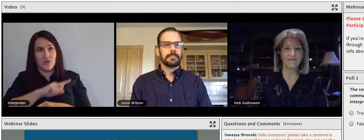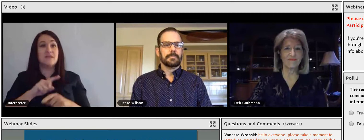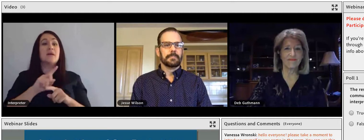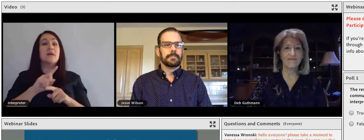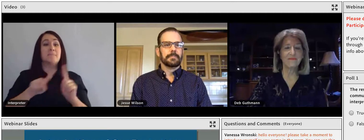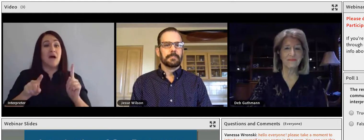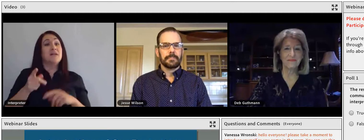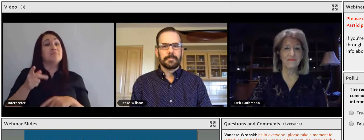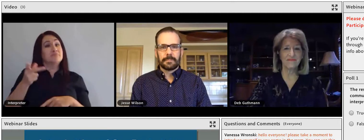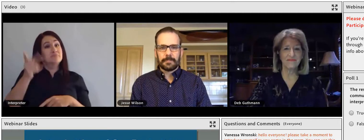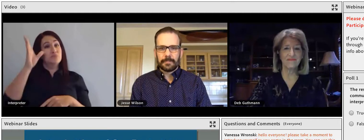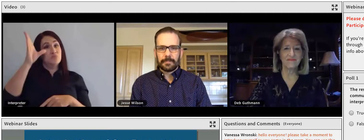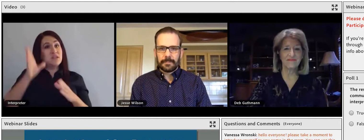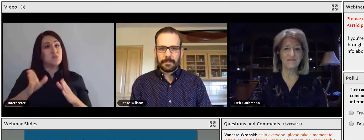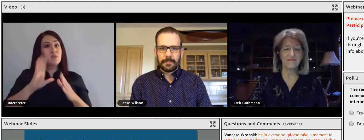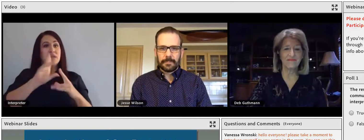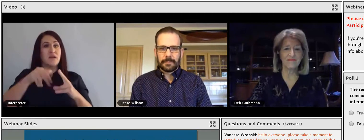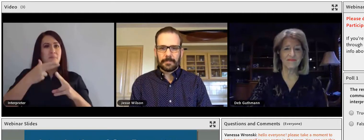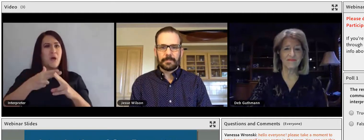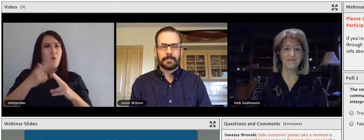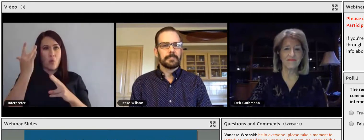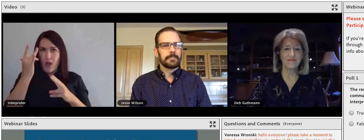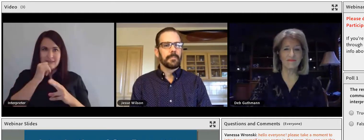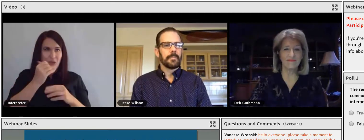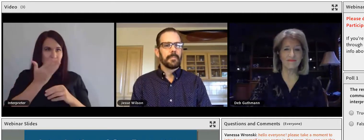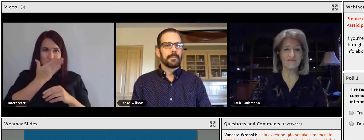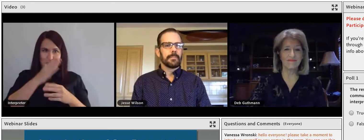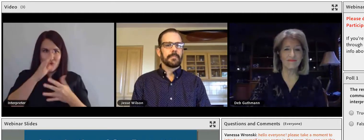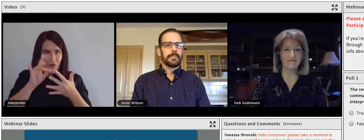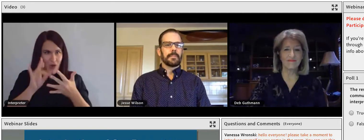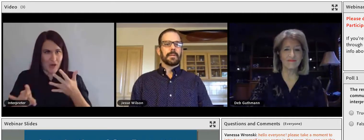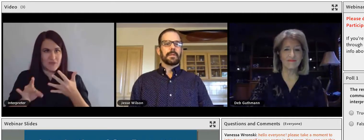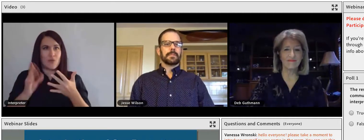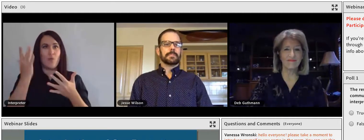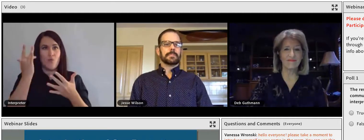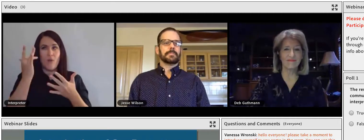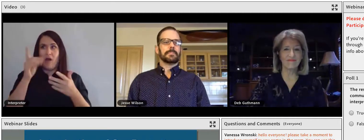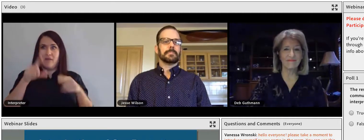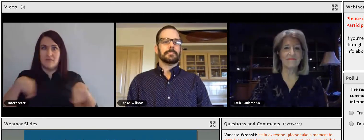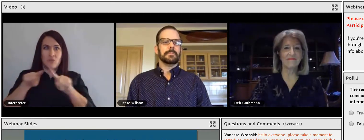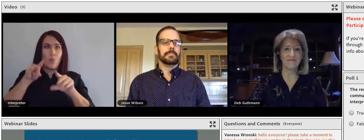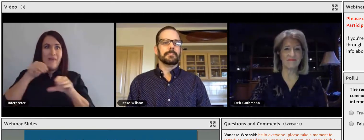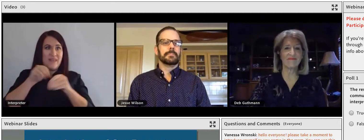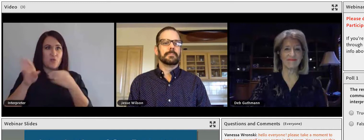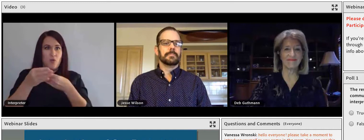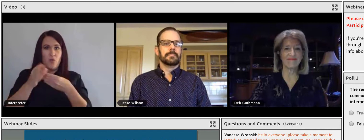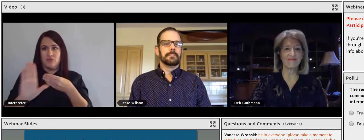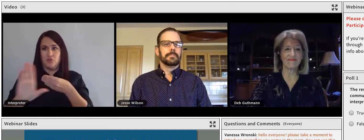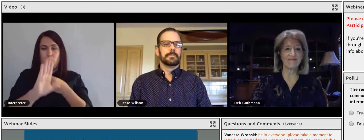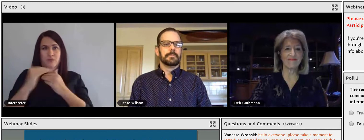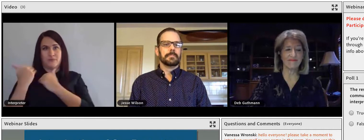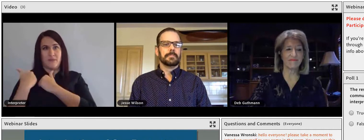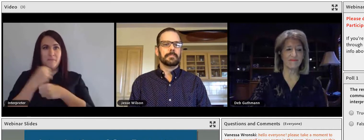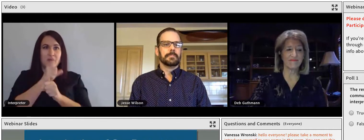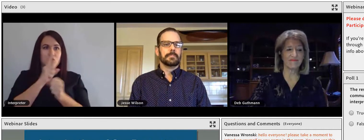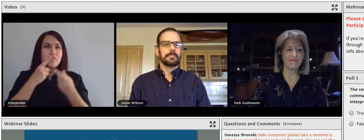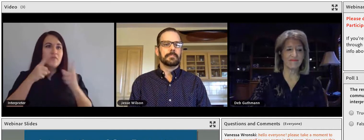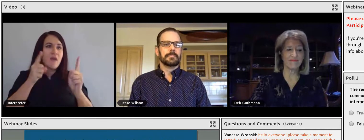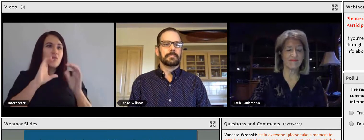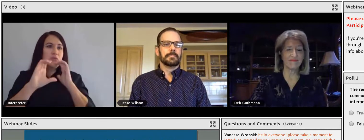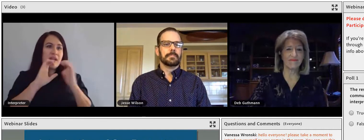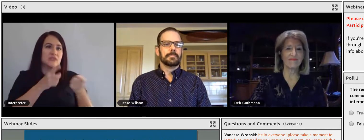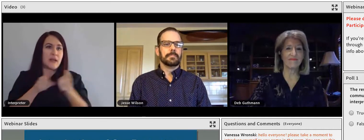good substitutes and why it is the responsibility of everyone in the room to make sure that effective communication is happening. Many times people think